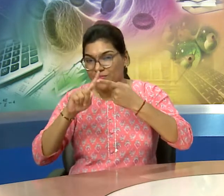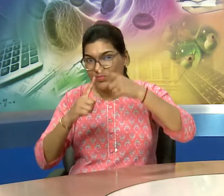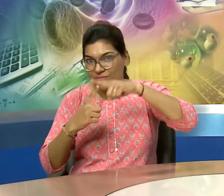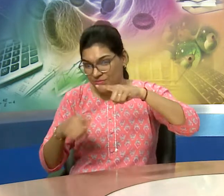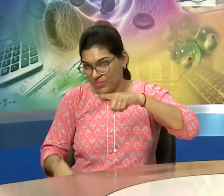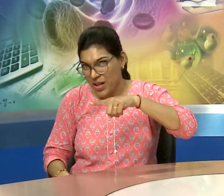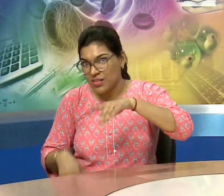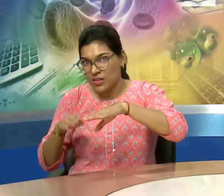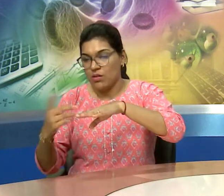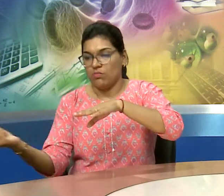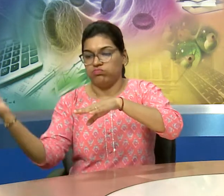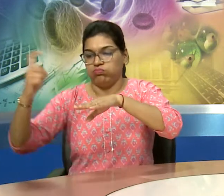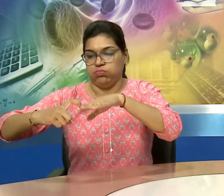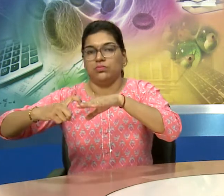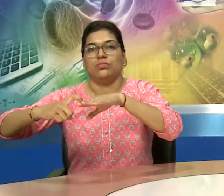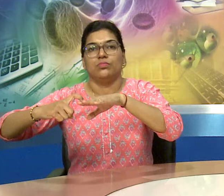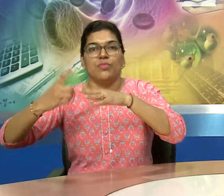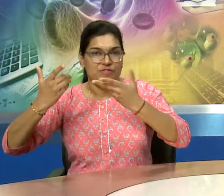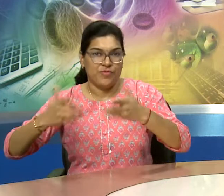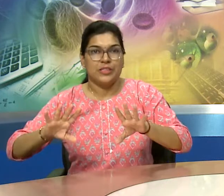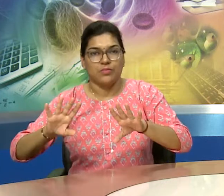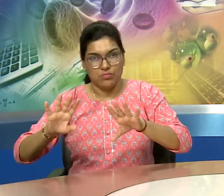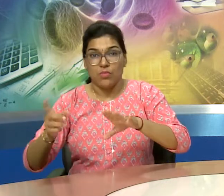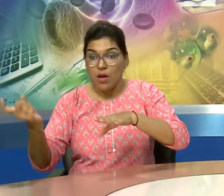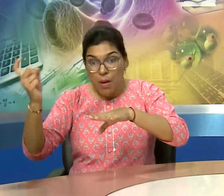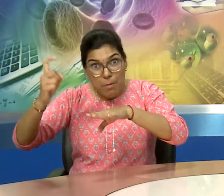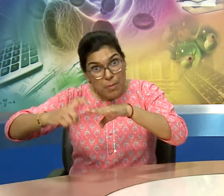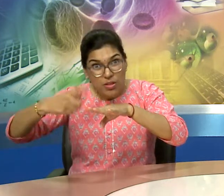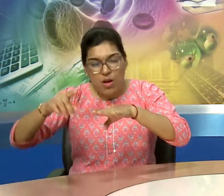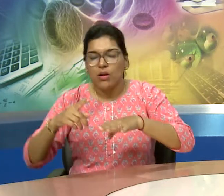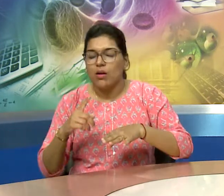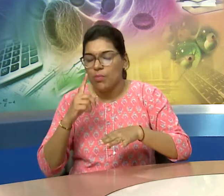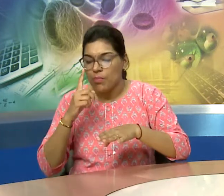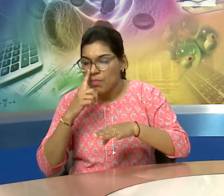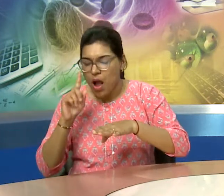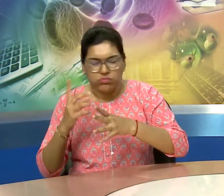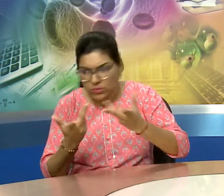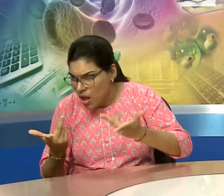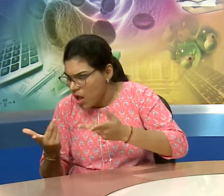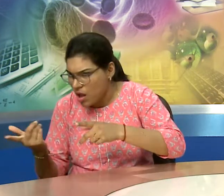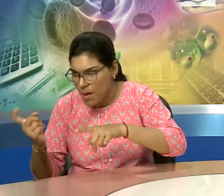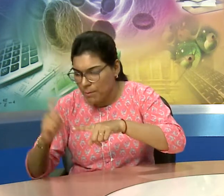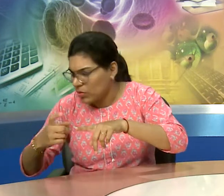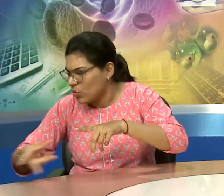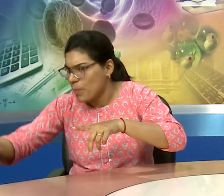that scorpion bit her, and after biting her,